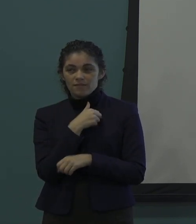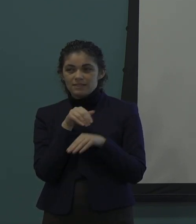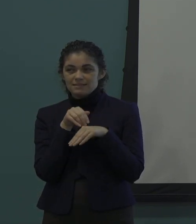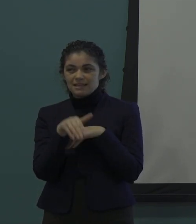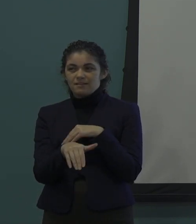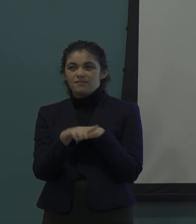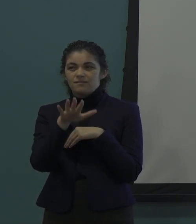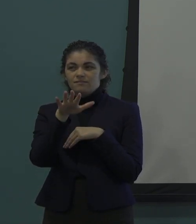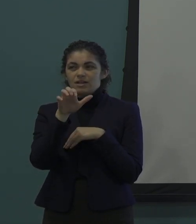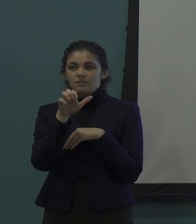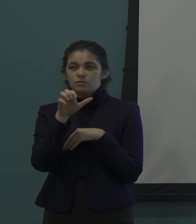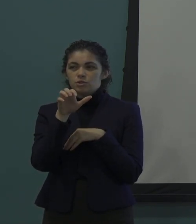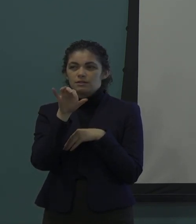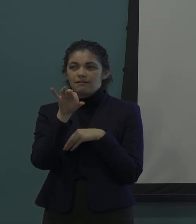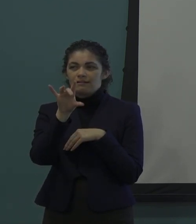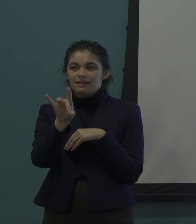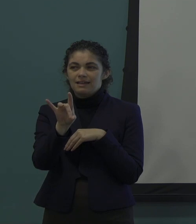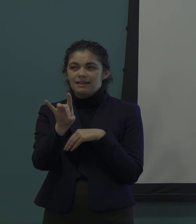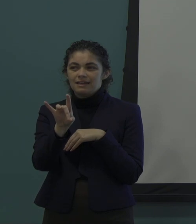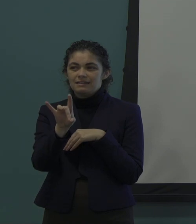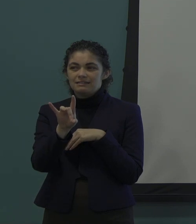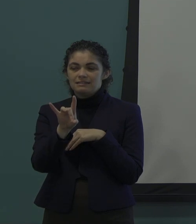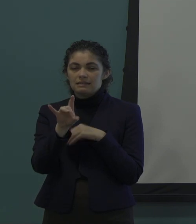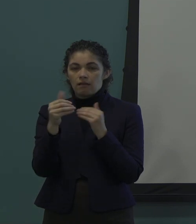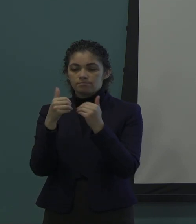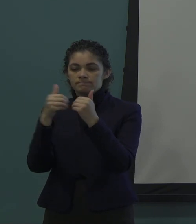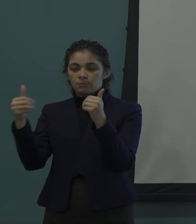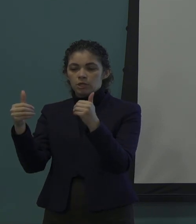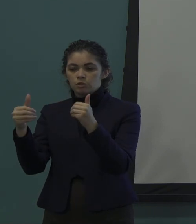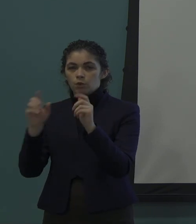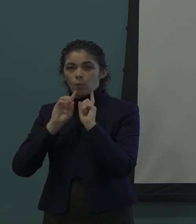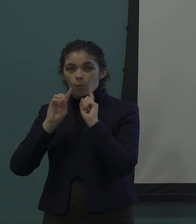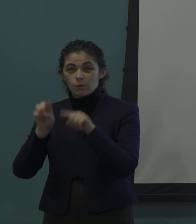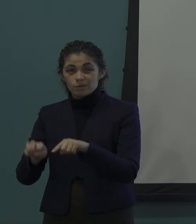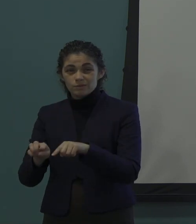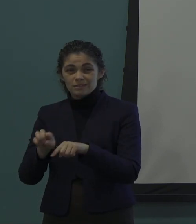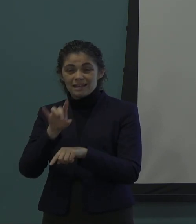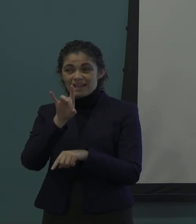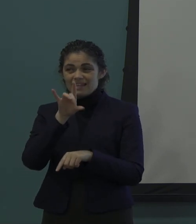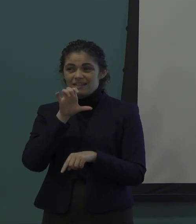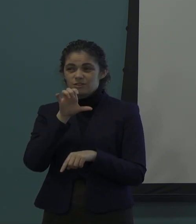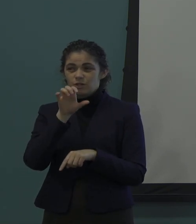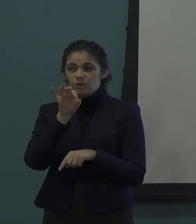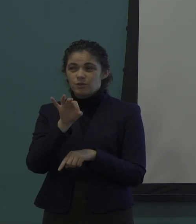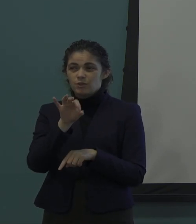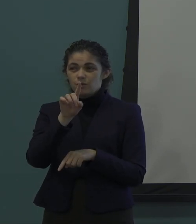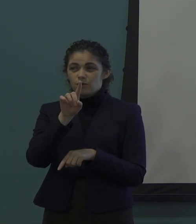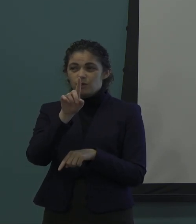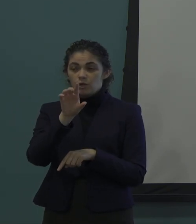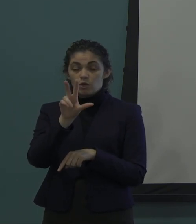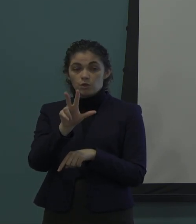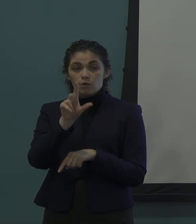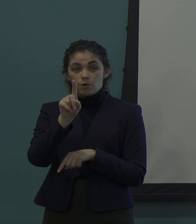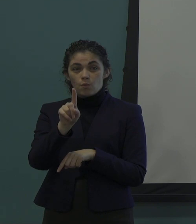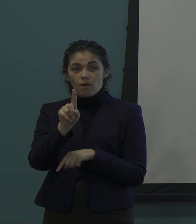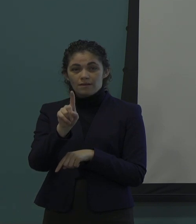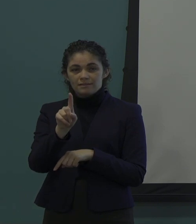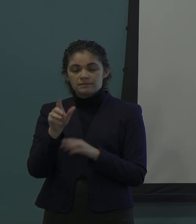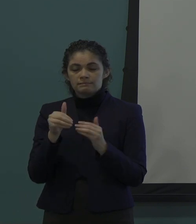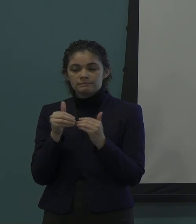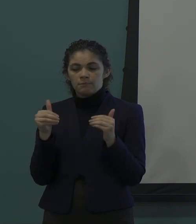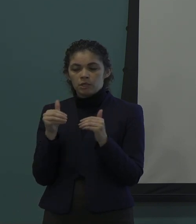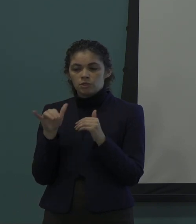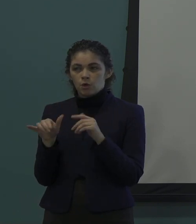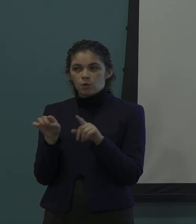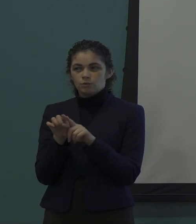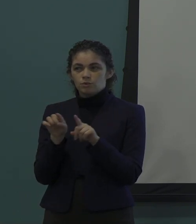out 598 isolation orders. We've sent out 831 quarantine orders, and we have